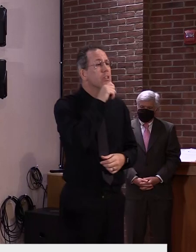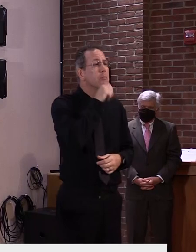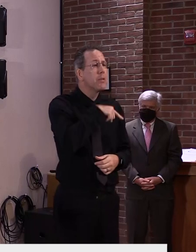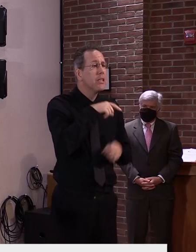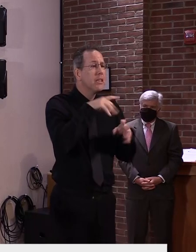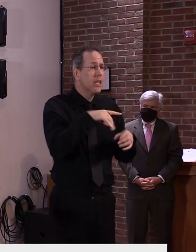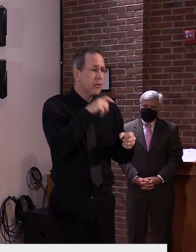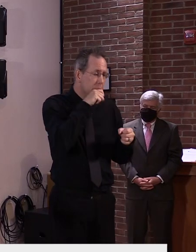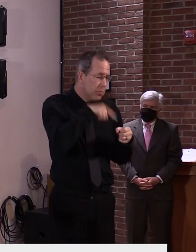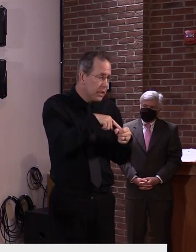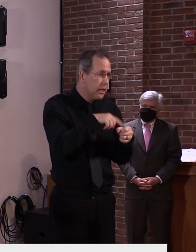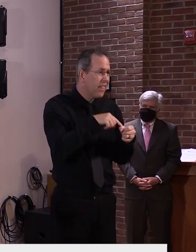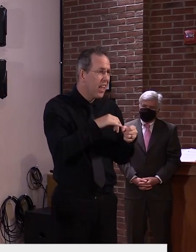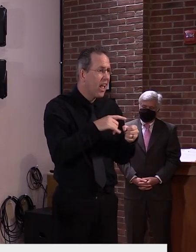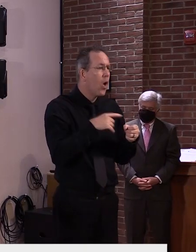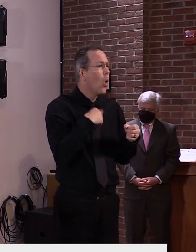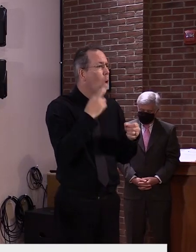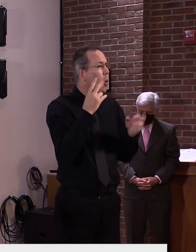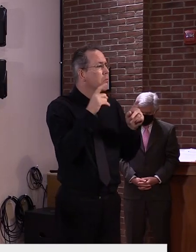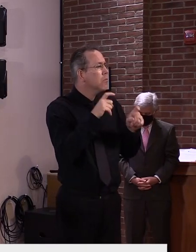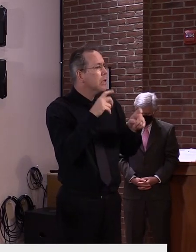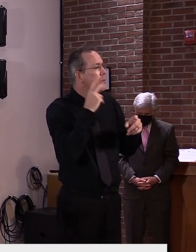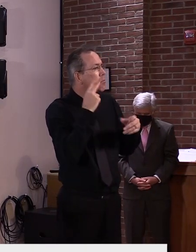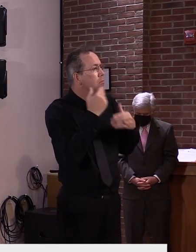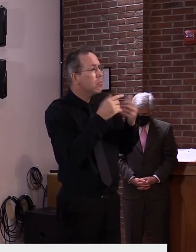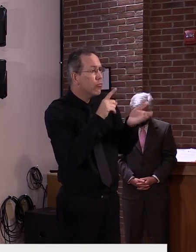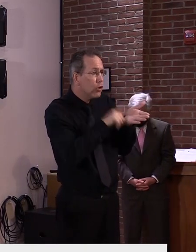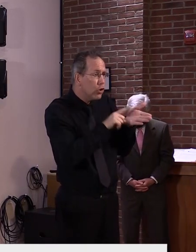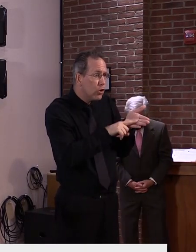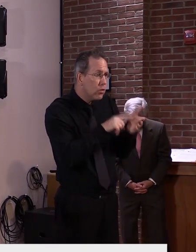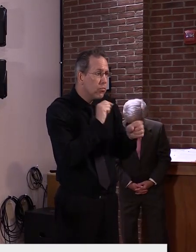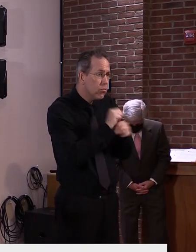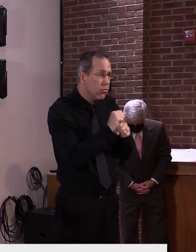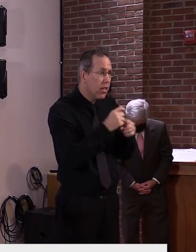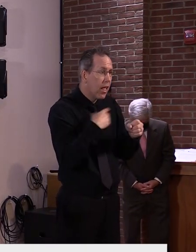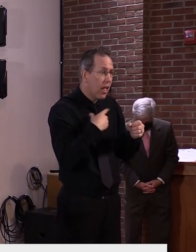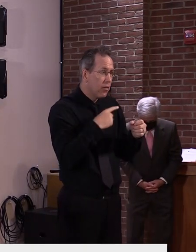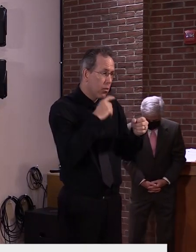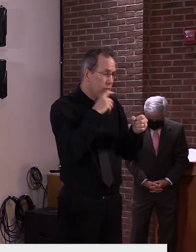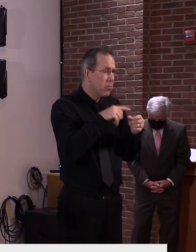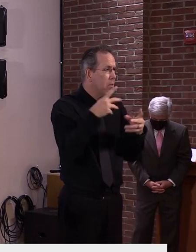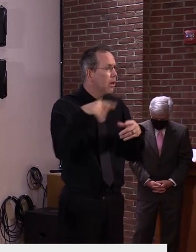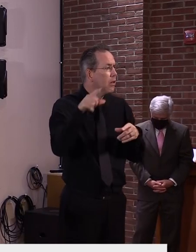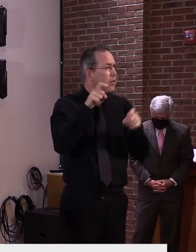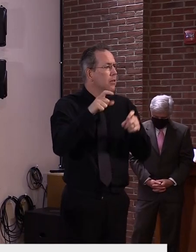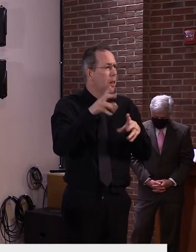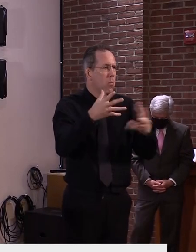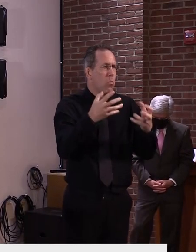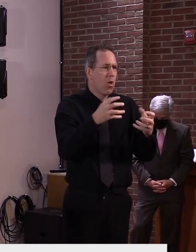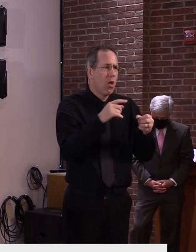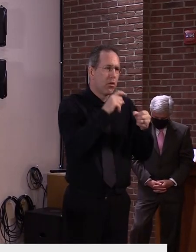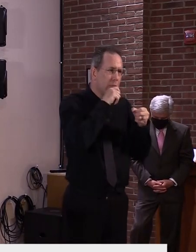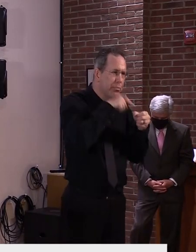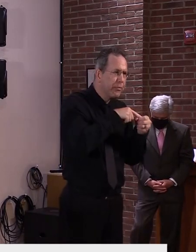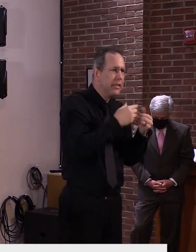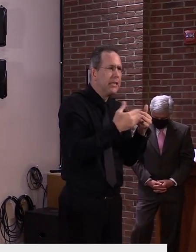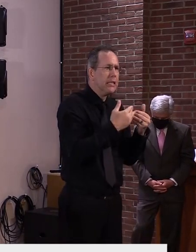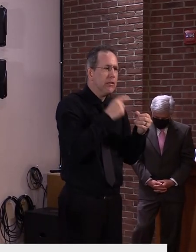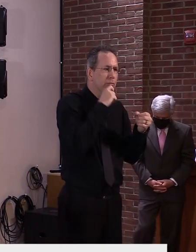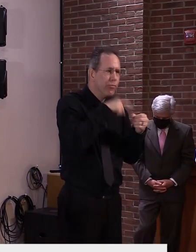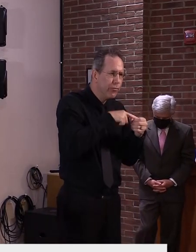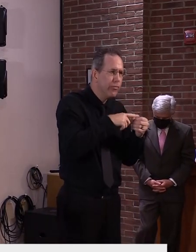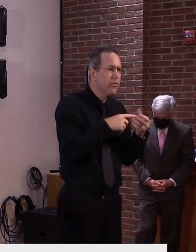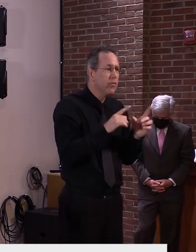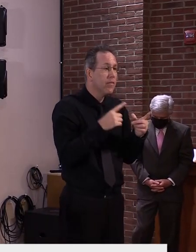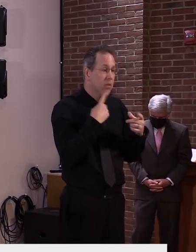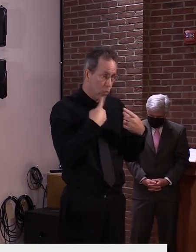come out soon, because a lot of labs are looking at this, and if they can demonstrate that that method is